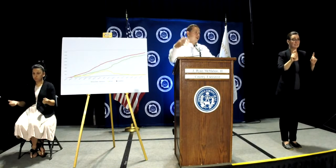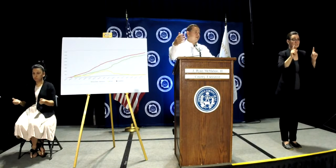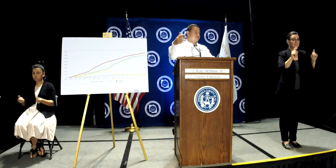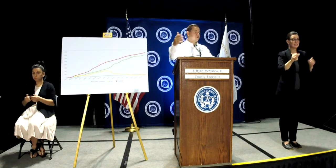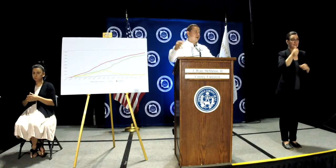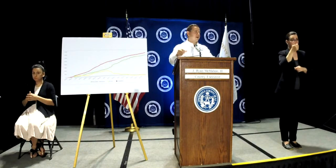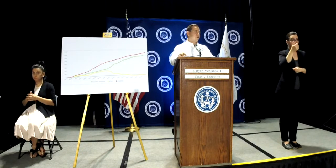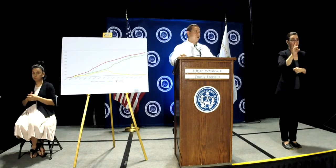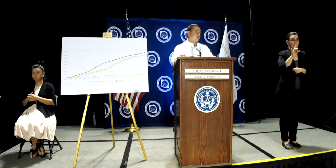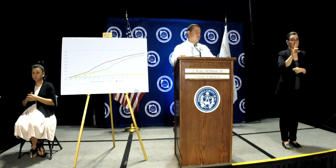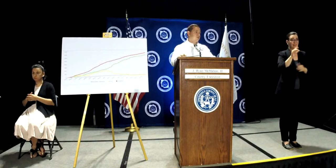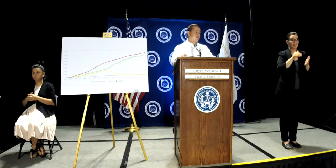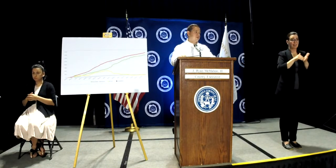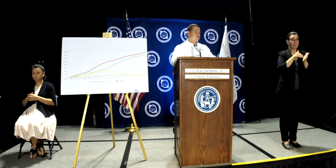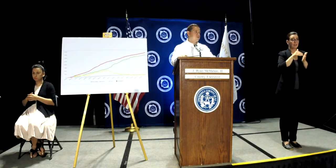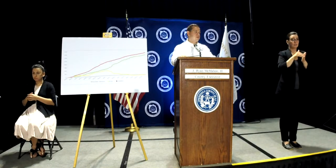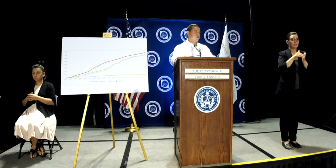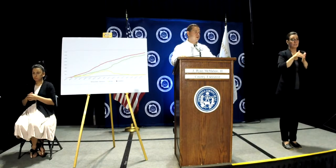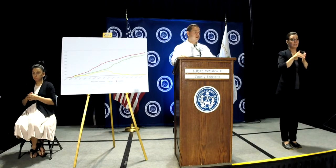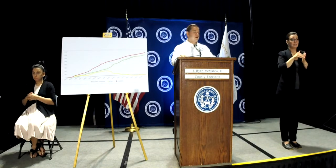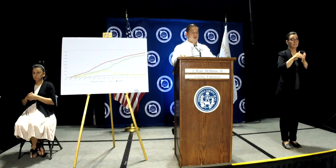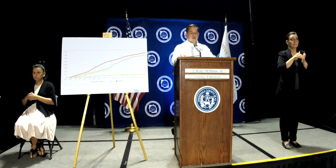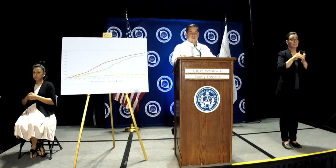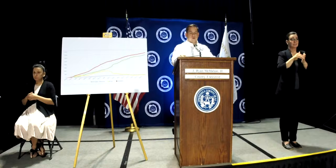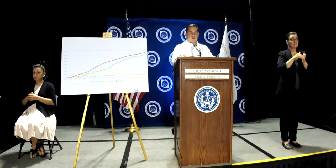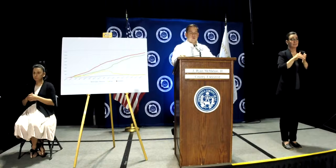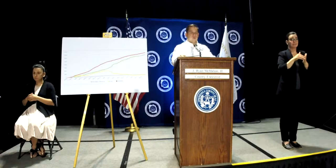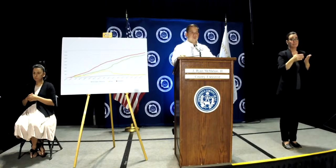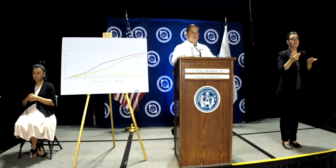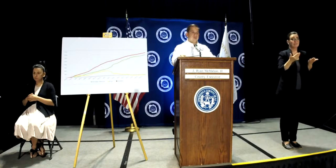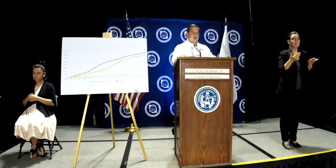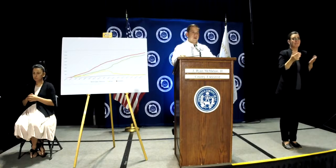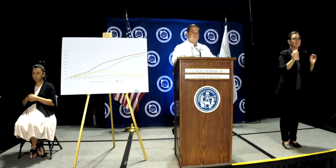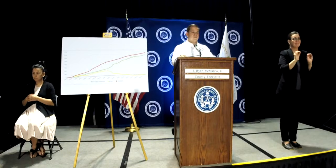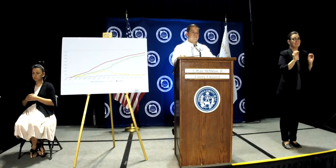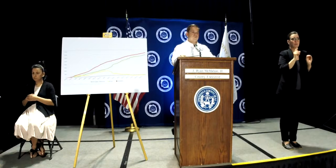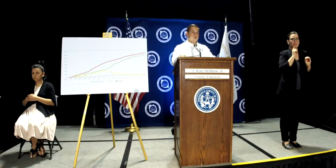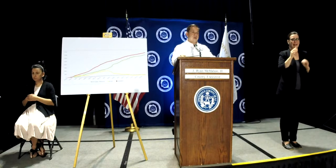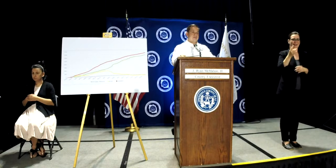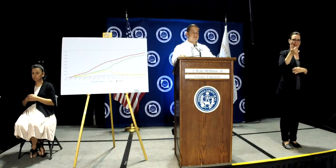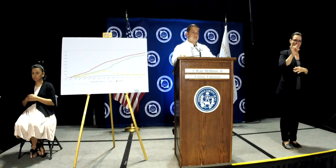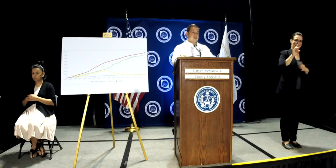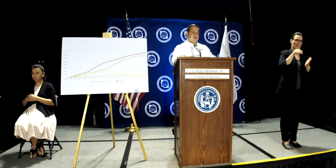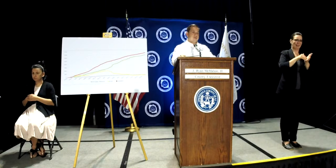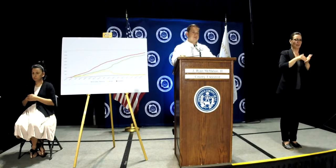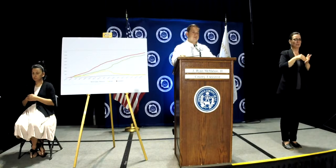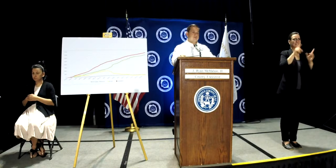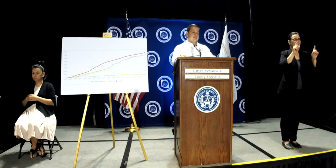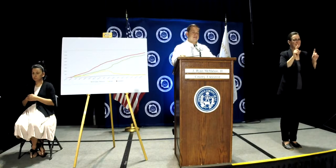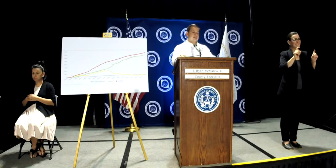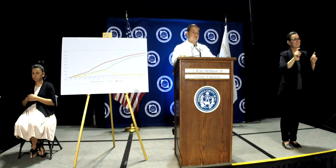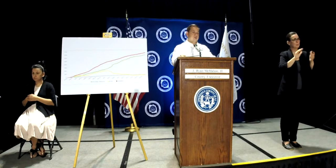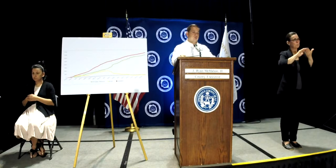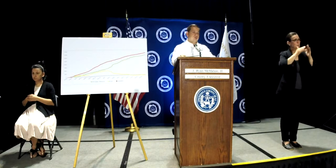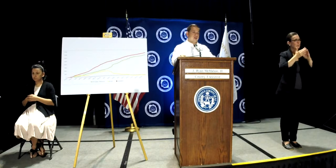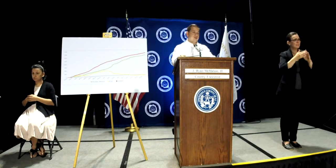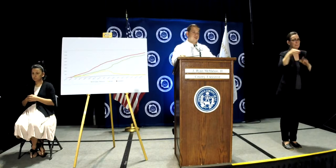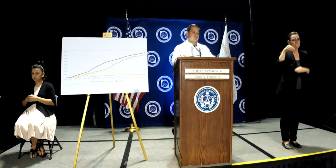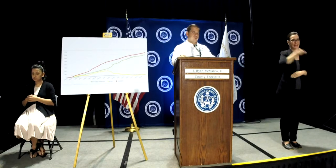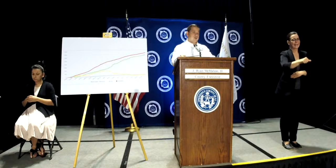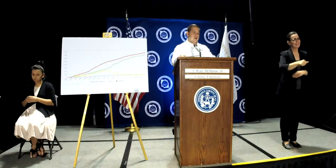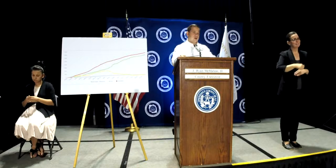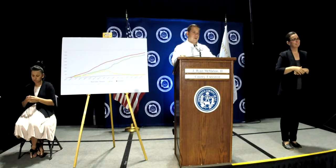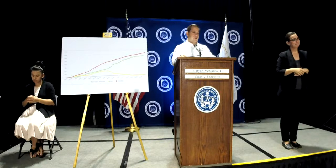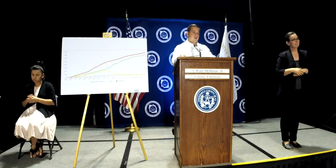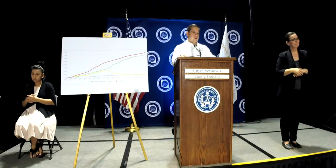do asymptomatically in the community as we see fit. So that's going to be the real challenge.